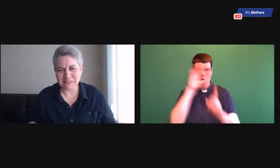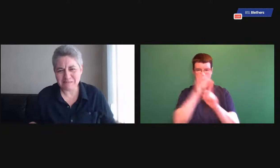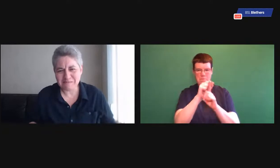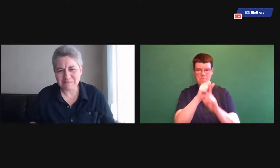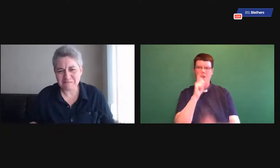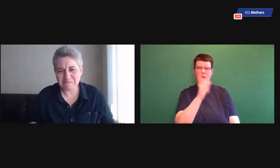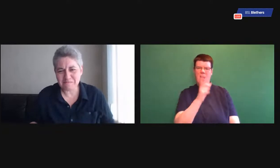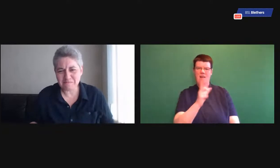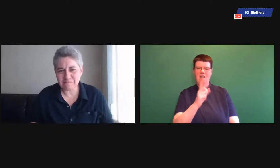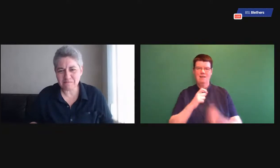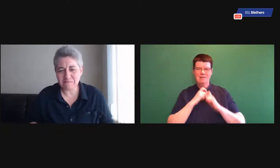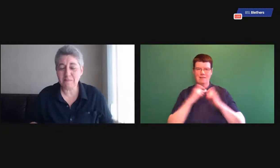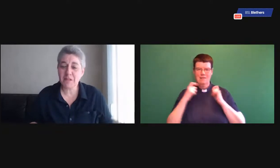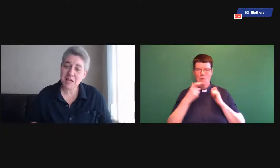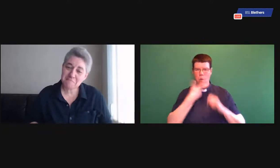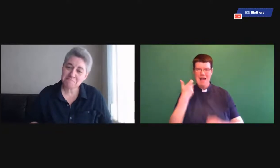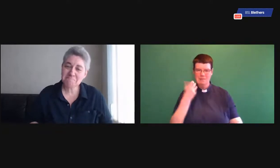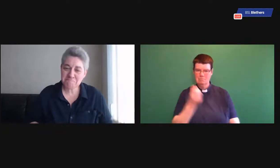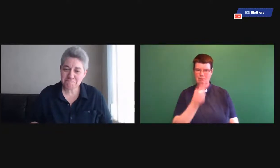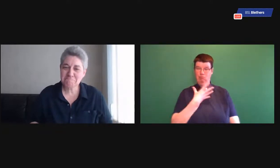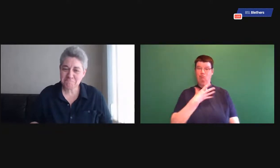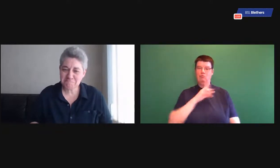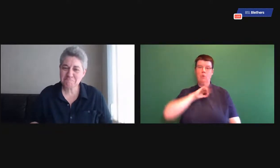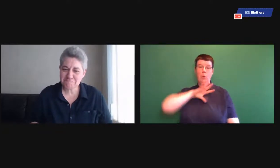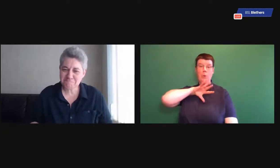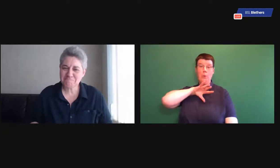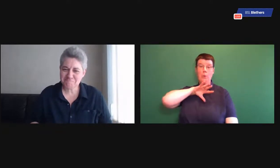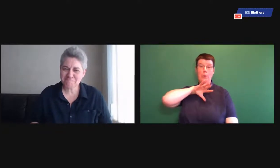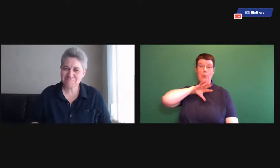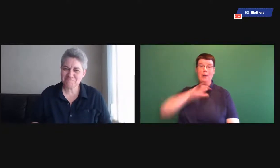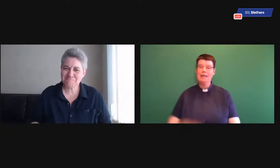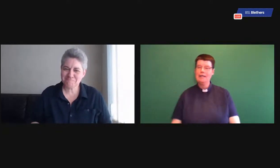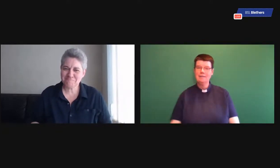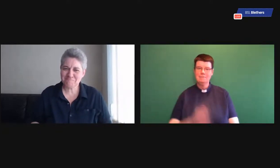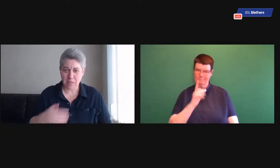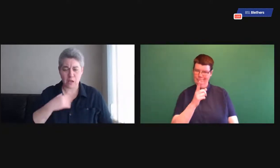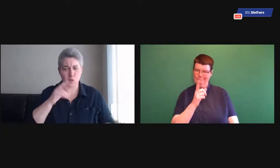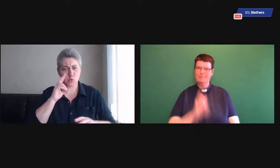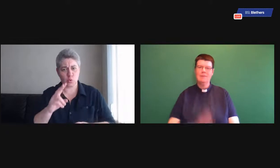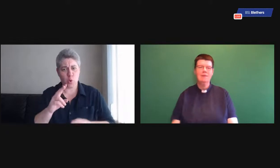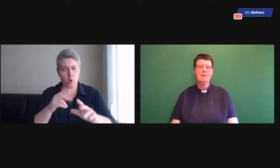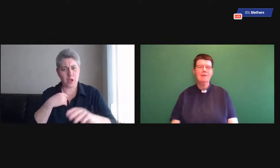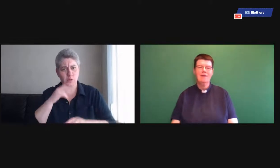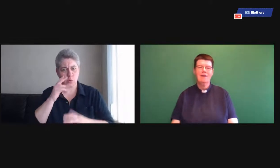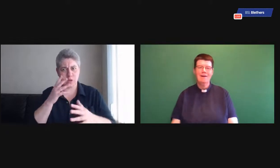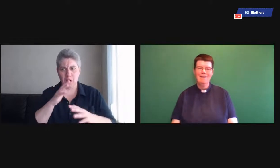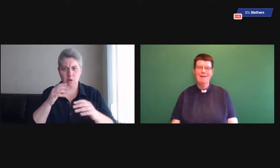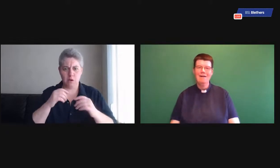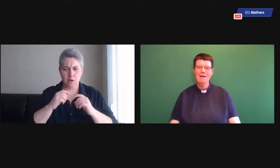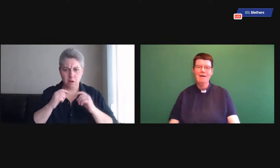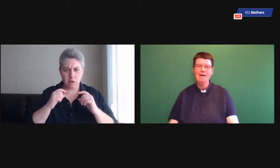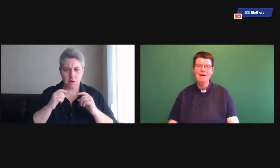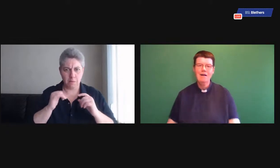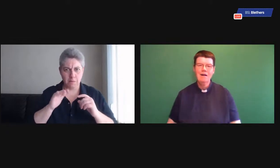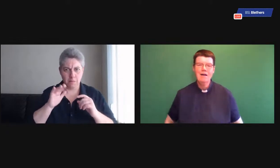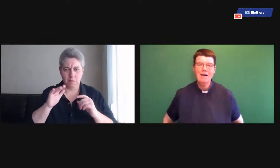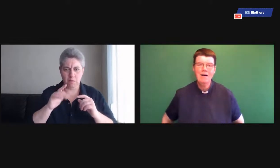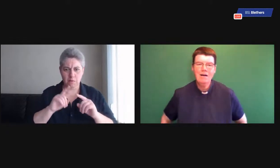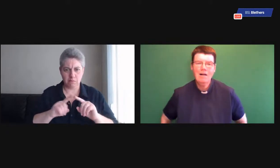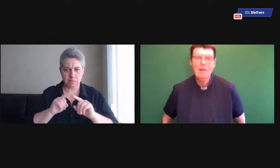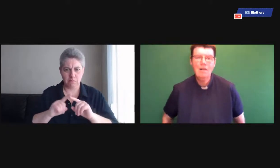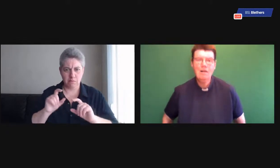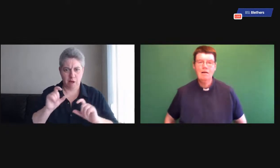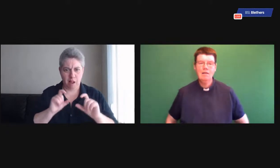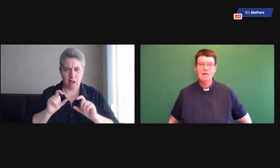white. Yeah, I think the reason it's white was simply because it's white against a dark background, and I think it was just to